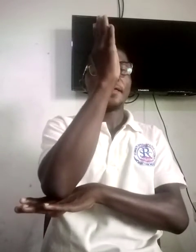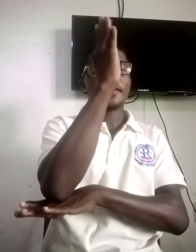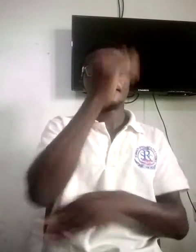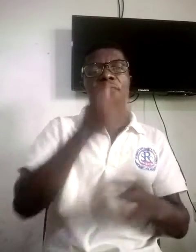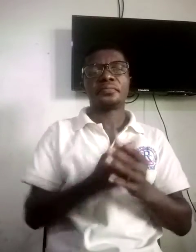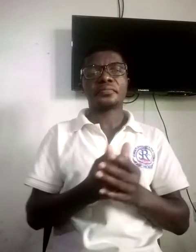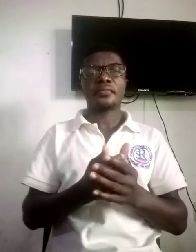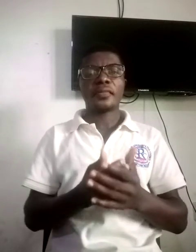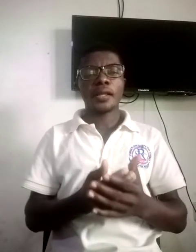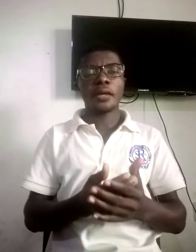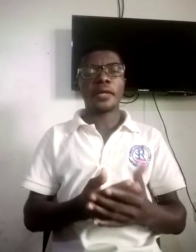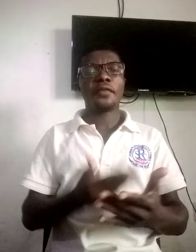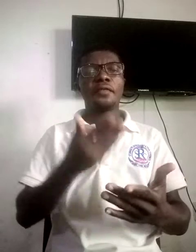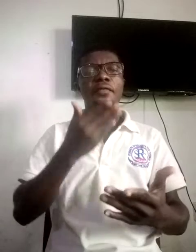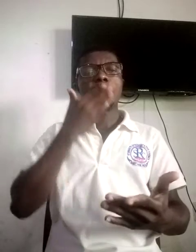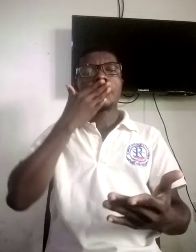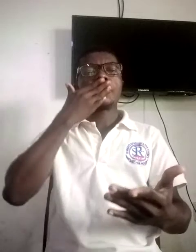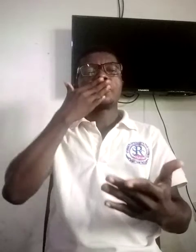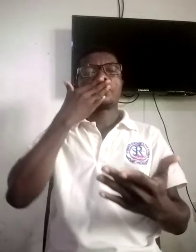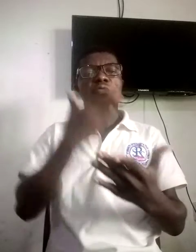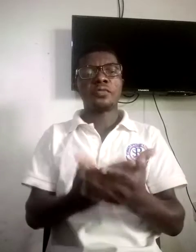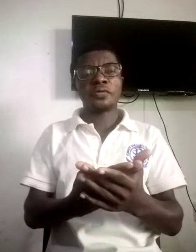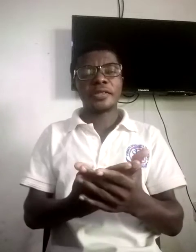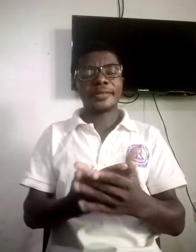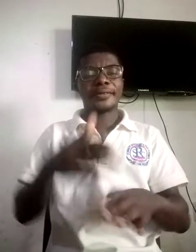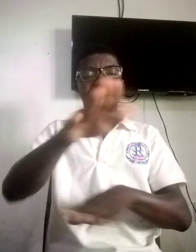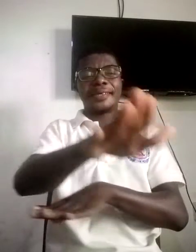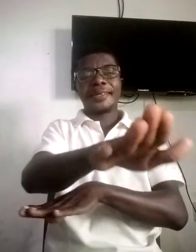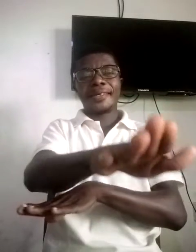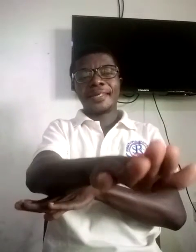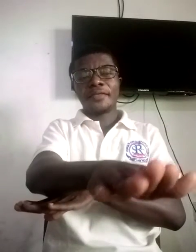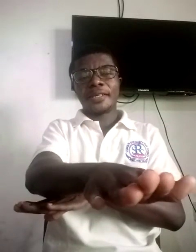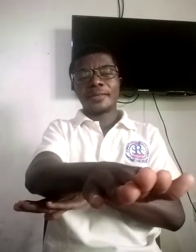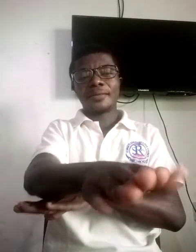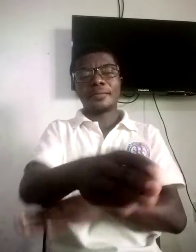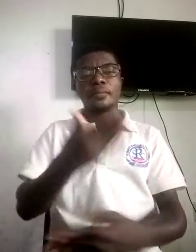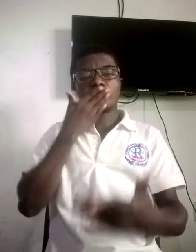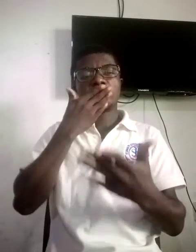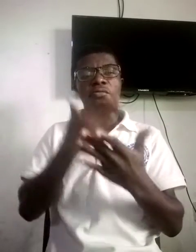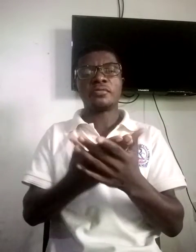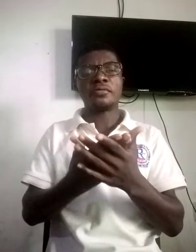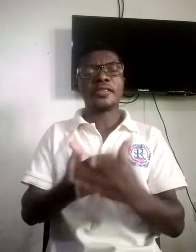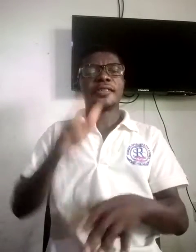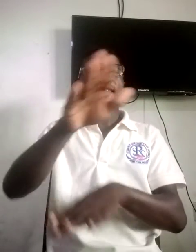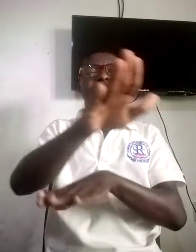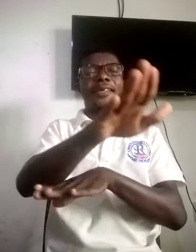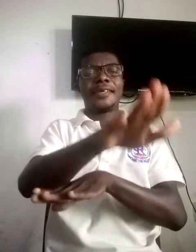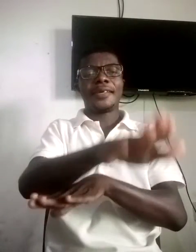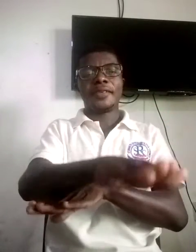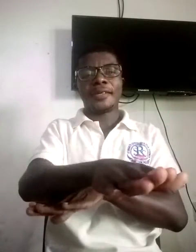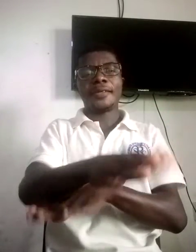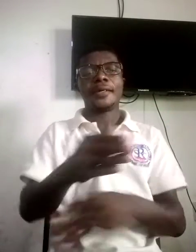afternoon. And we have good evening. Good evening. And then we